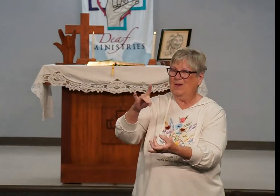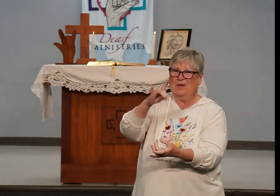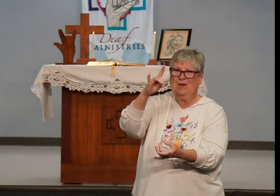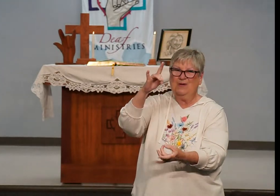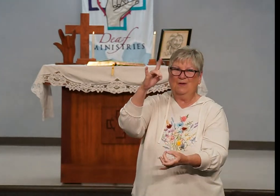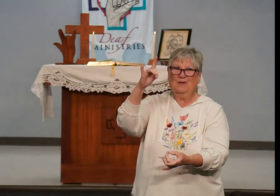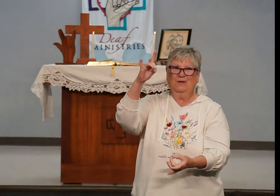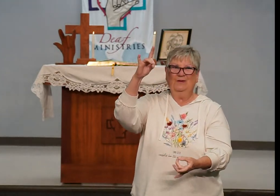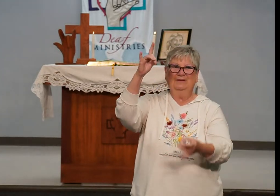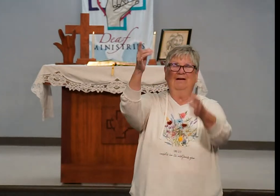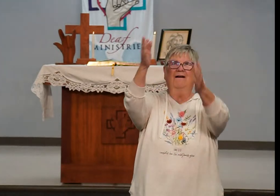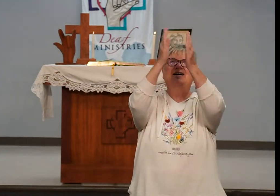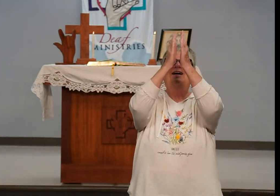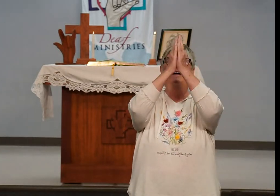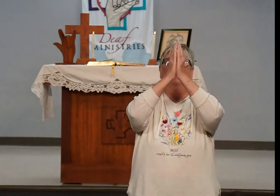Holy Ghost.